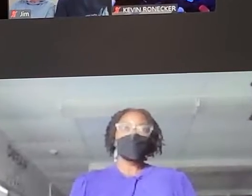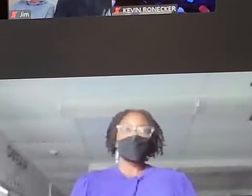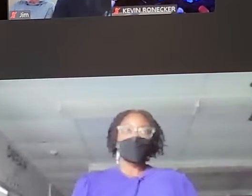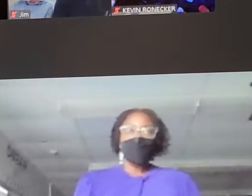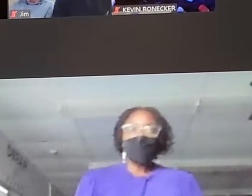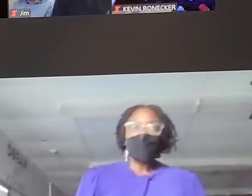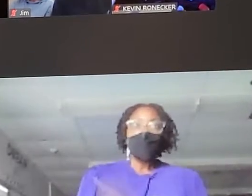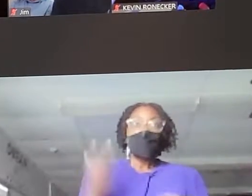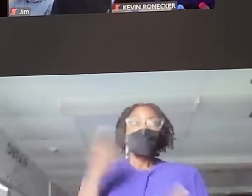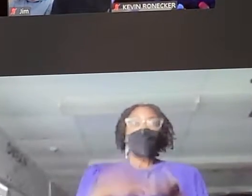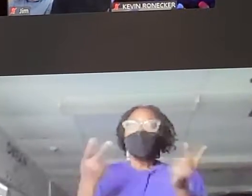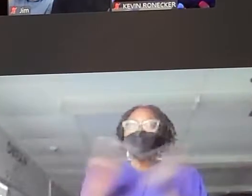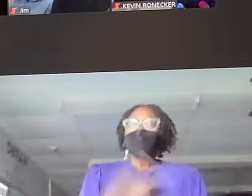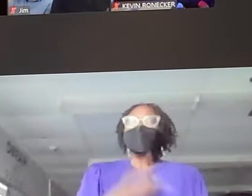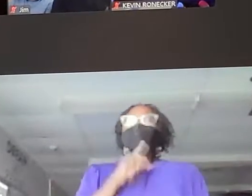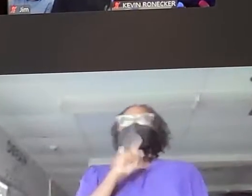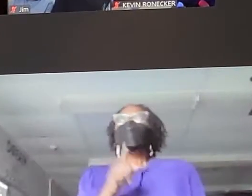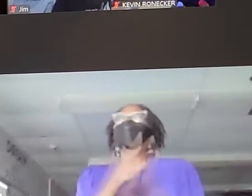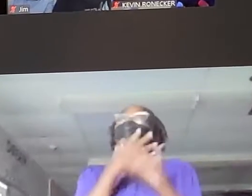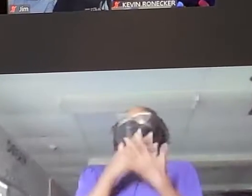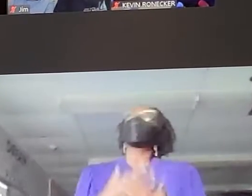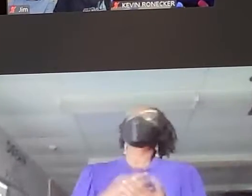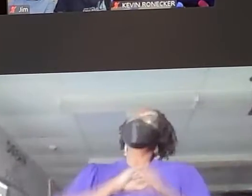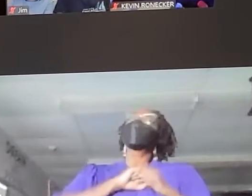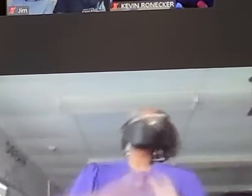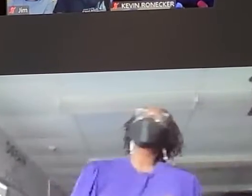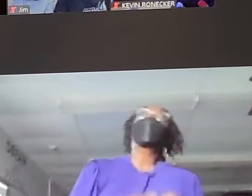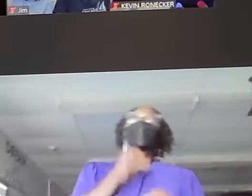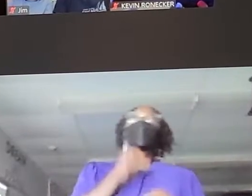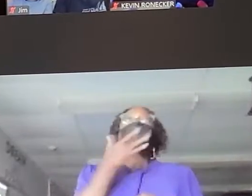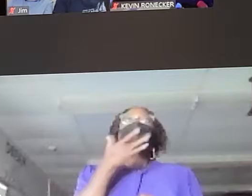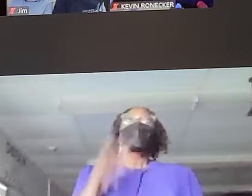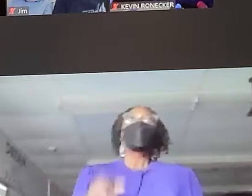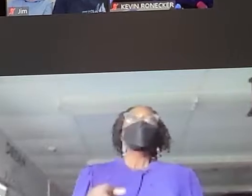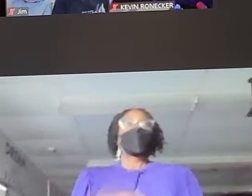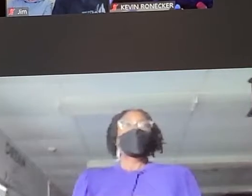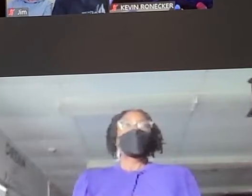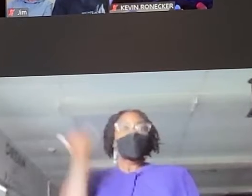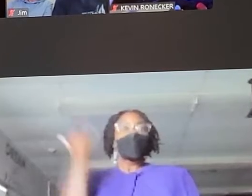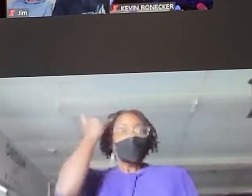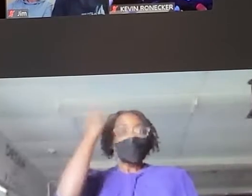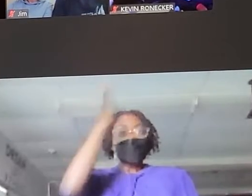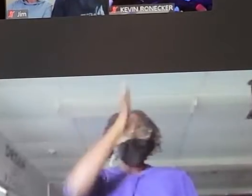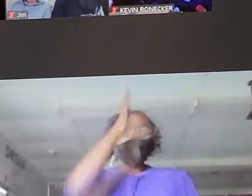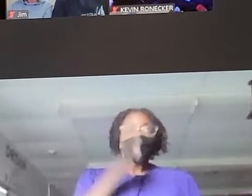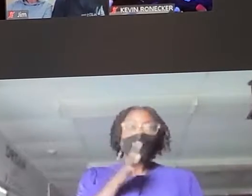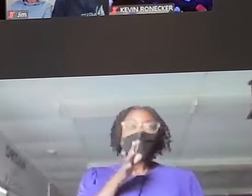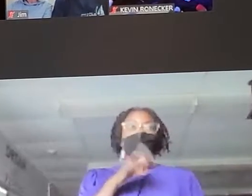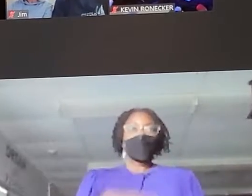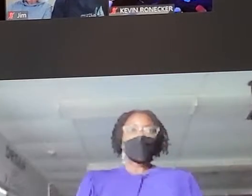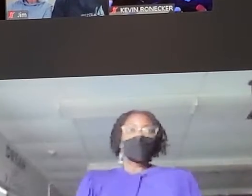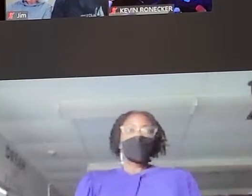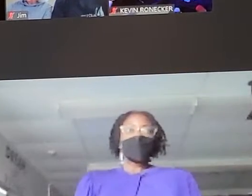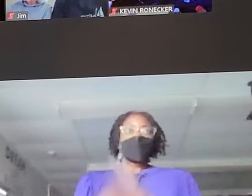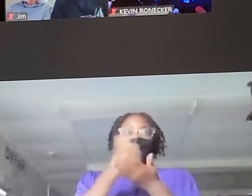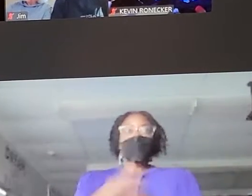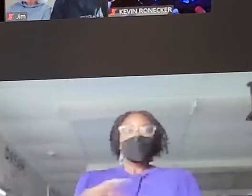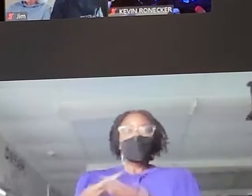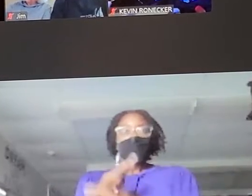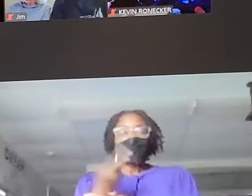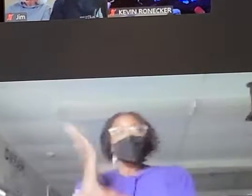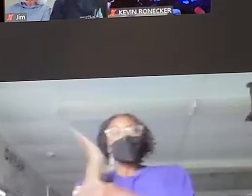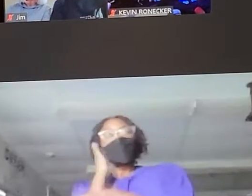But worst of all, I feel sad and positively unlucky when mom and dad tuck me into bed for the night,